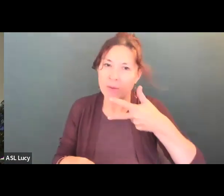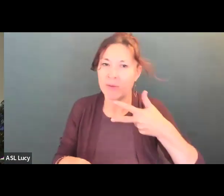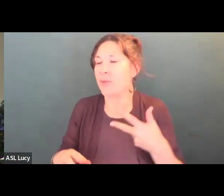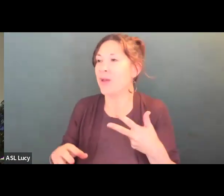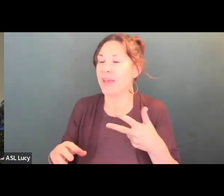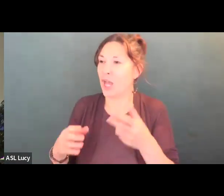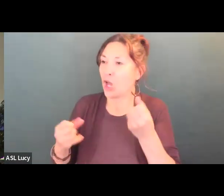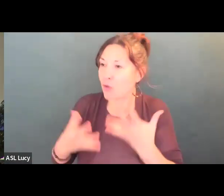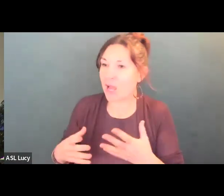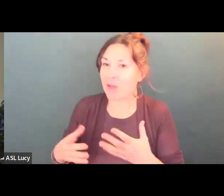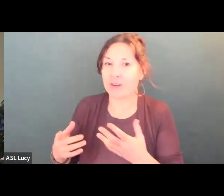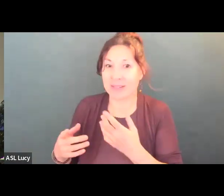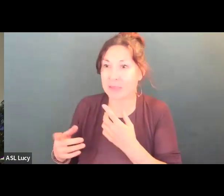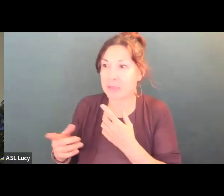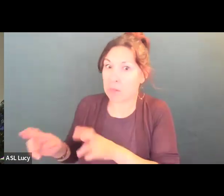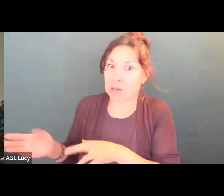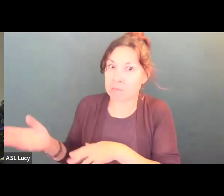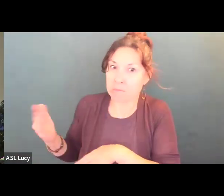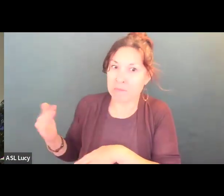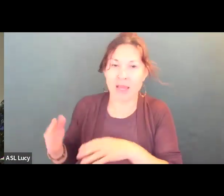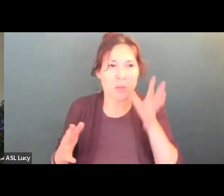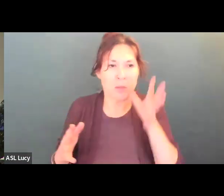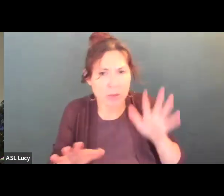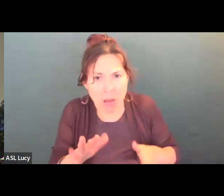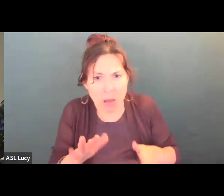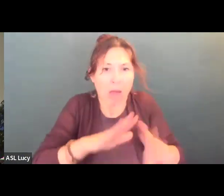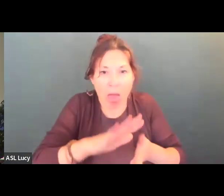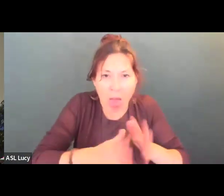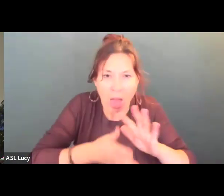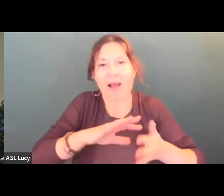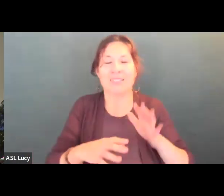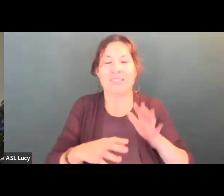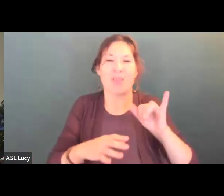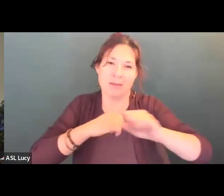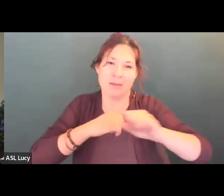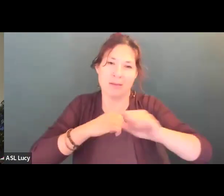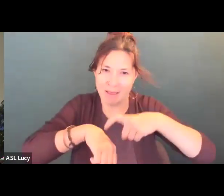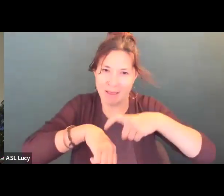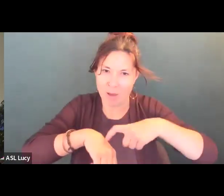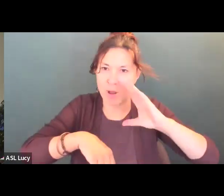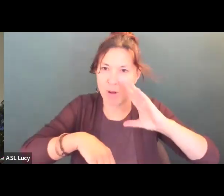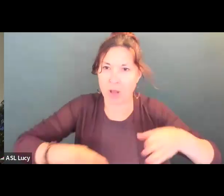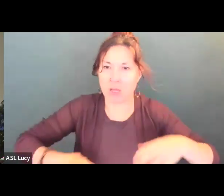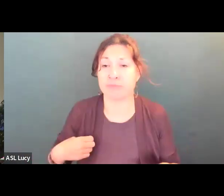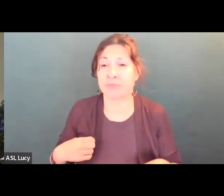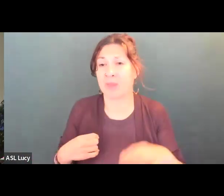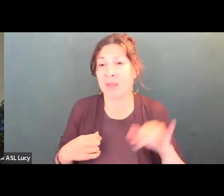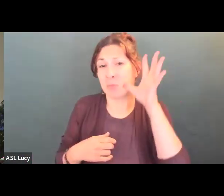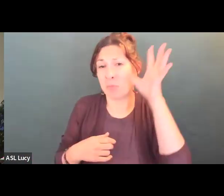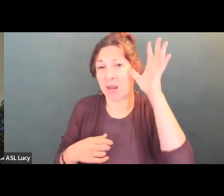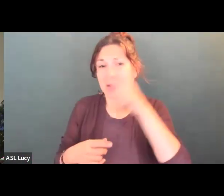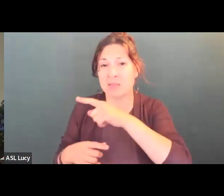student's safe and okay. So certainly there's some of that piece that's happening. And even for parents, their usability of the